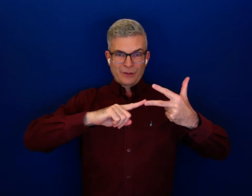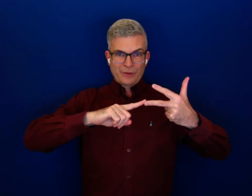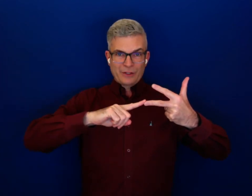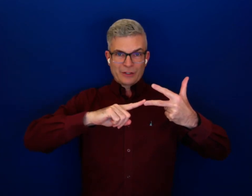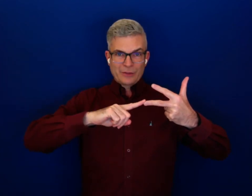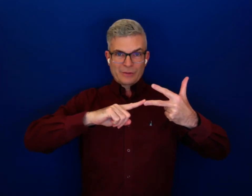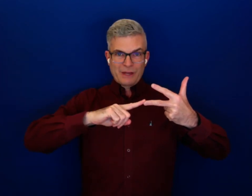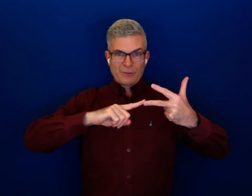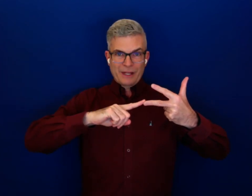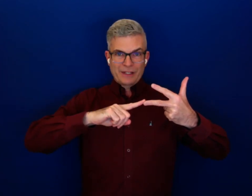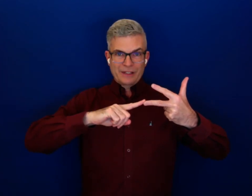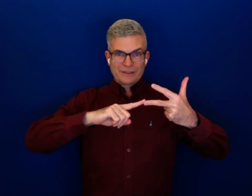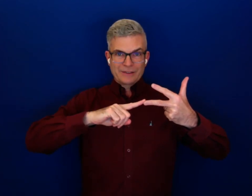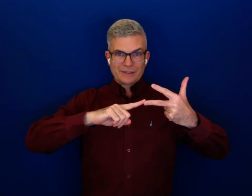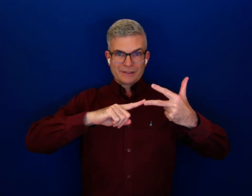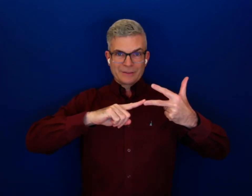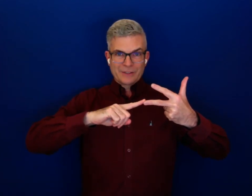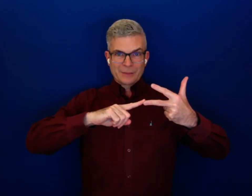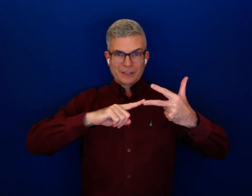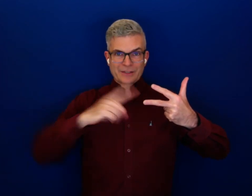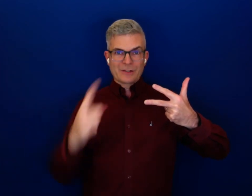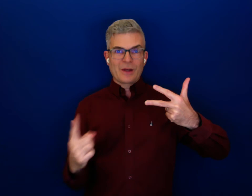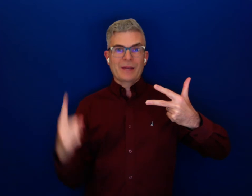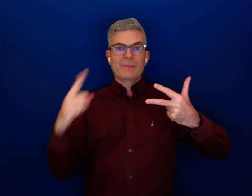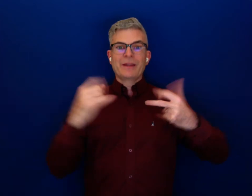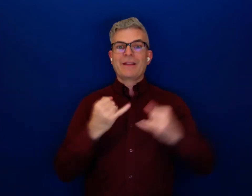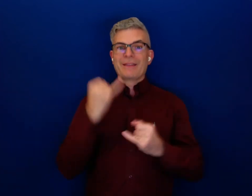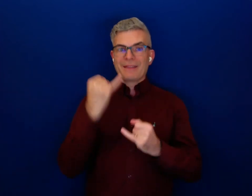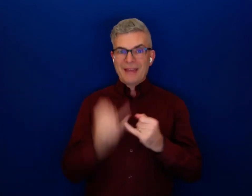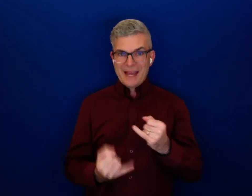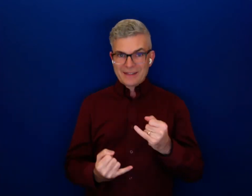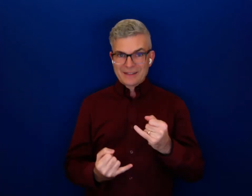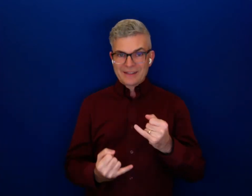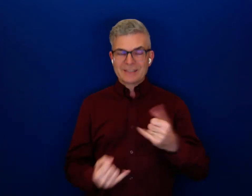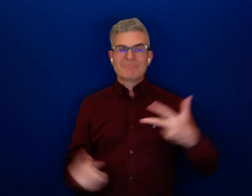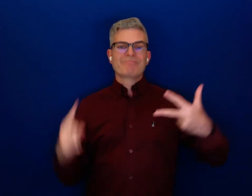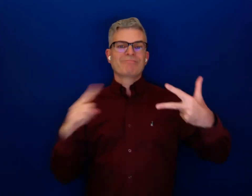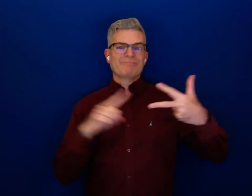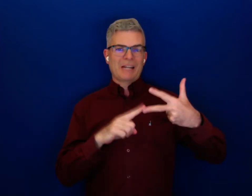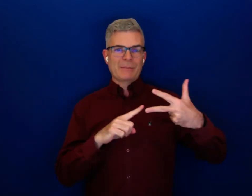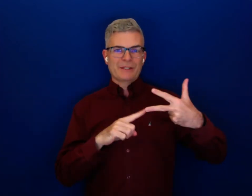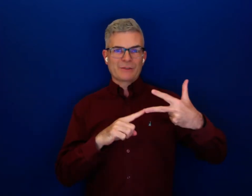that shows my ranking of siblings. So I'm last, I'm this one.